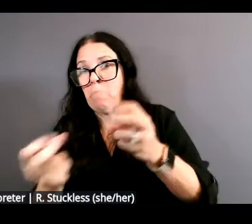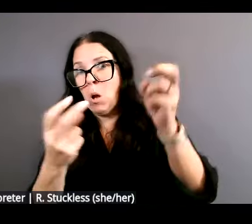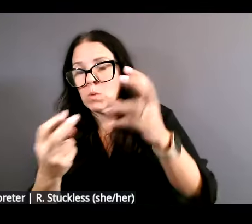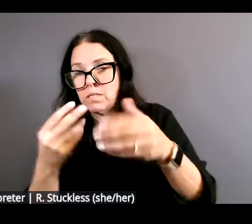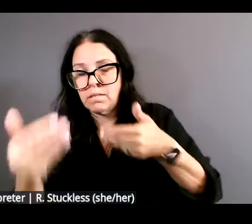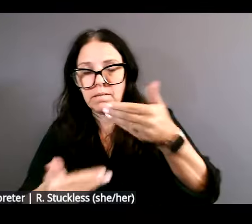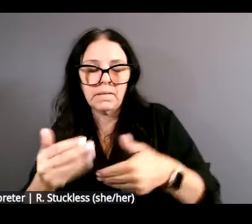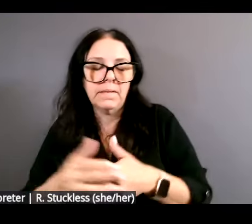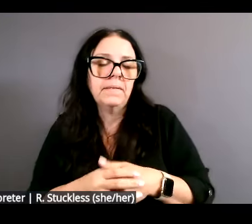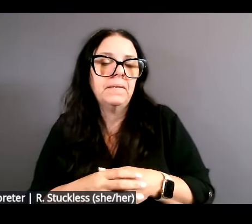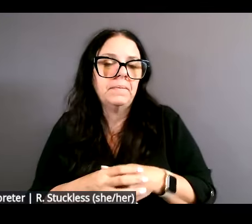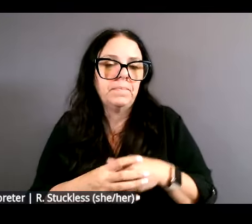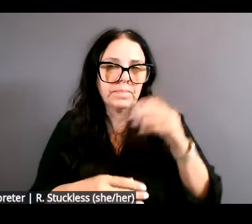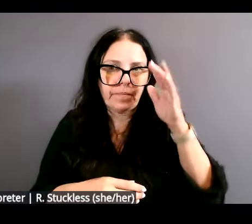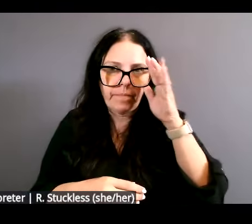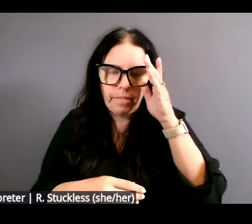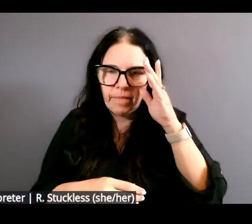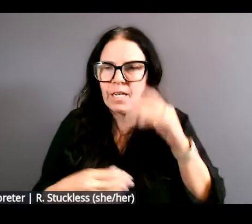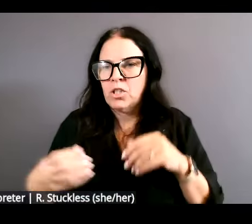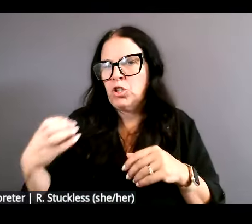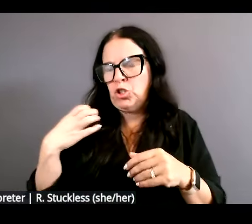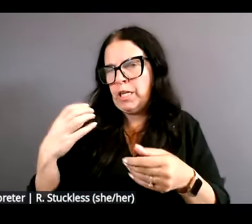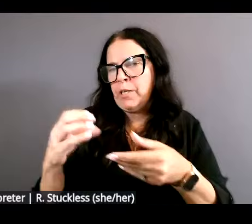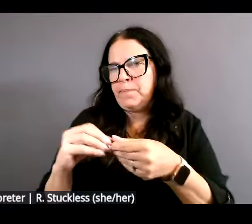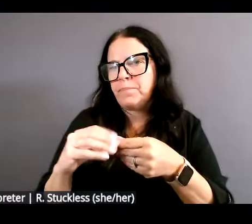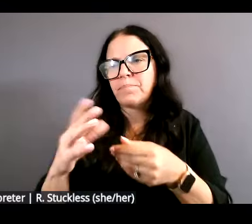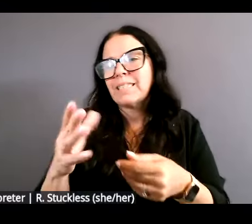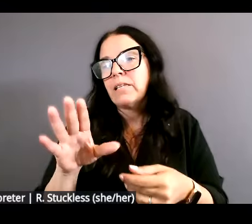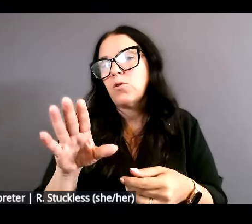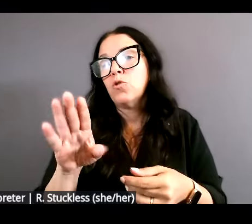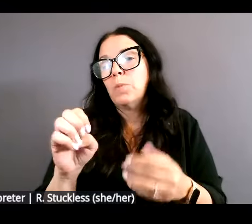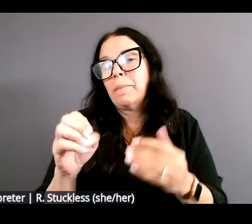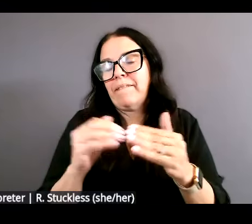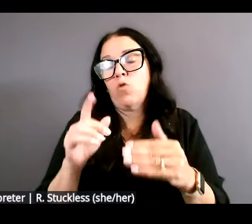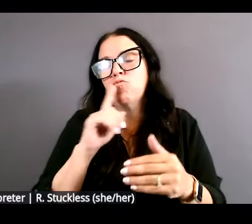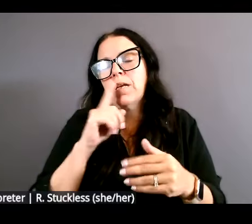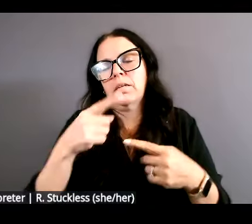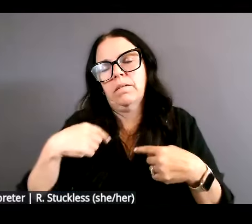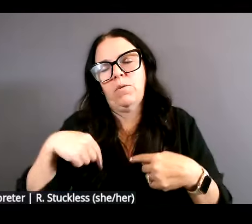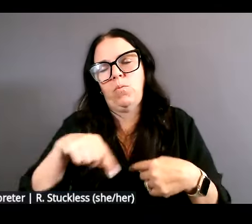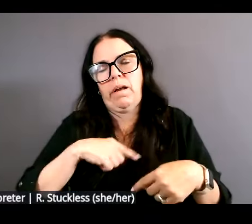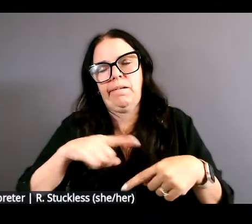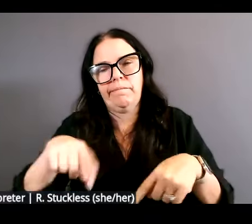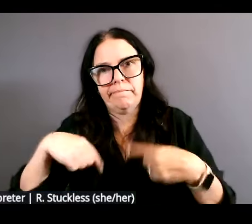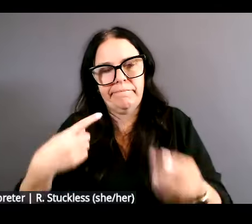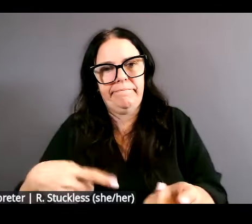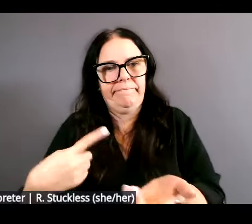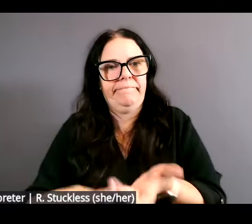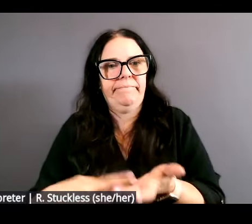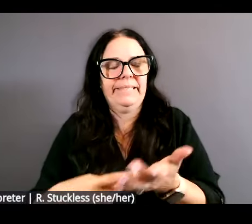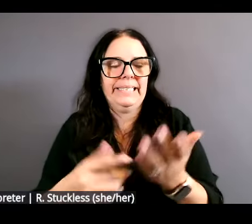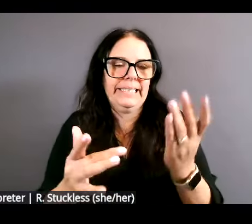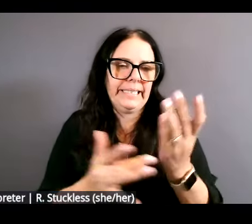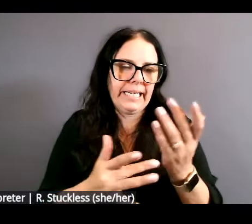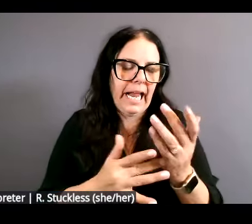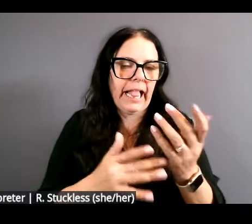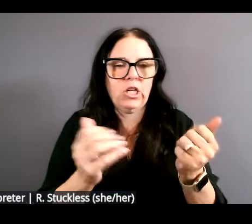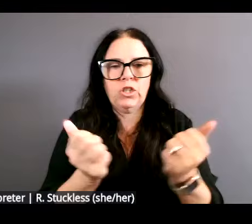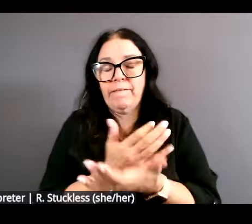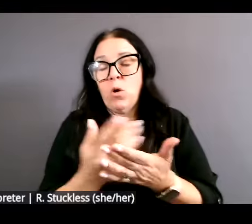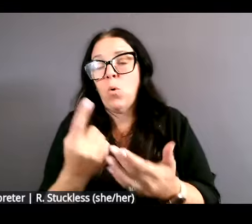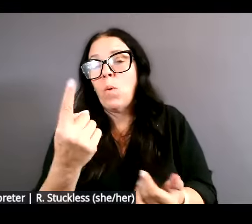to be fair, we've had so many conversations over the years about technology and other things. You know, one of the things that I think is